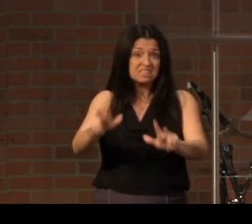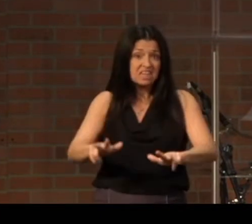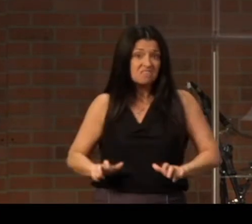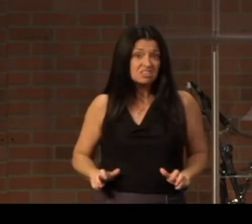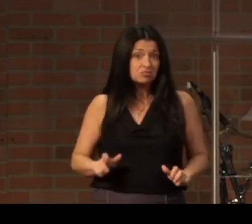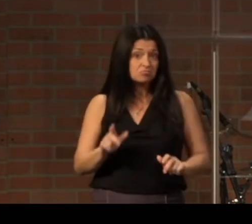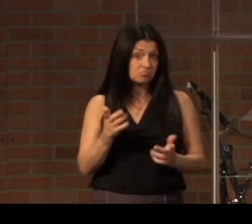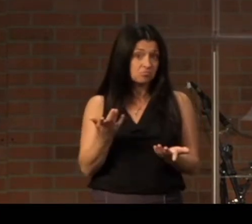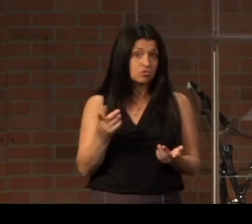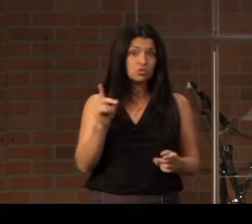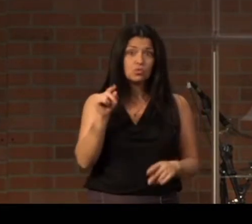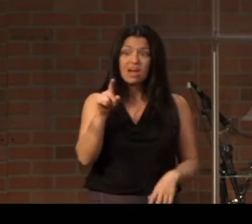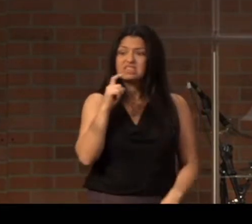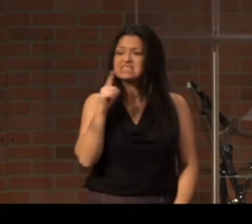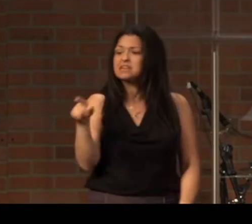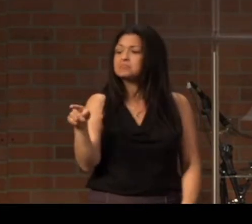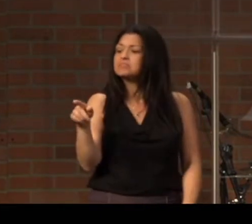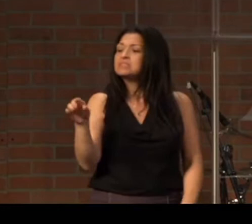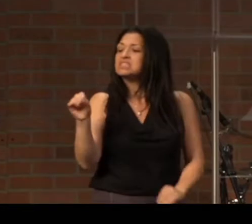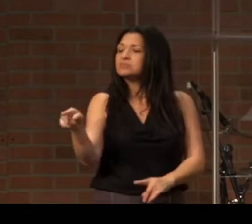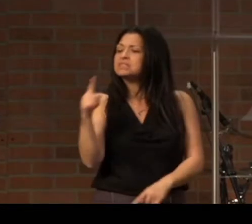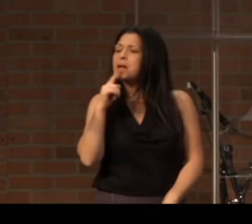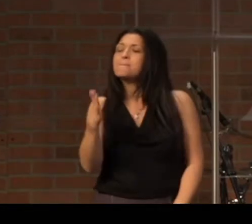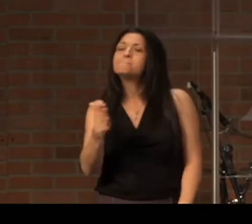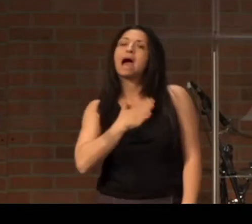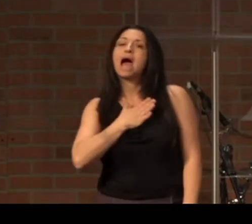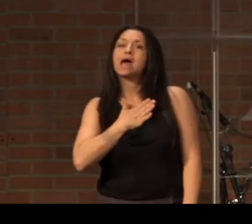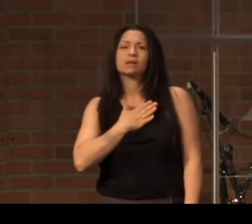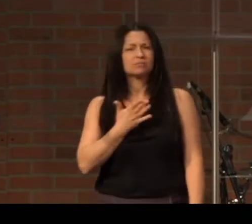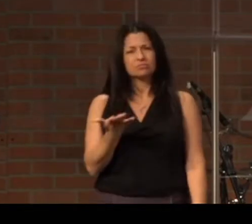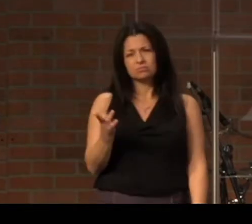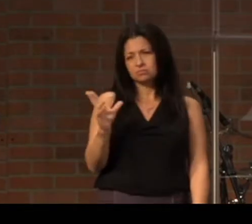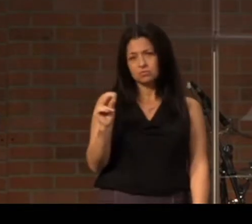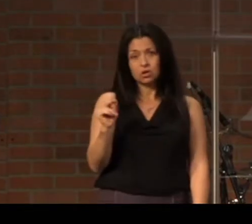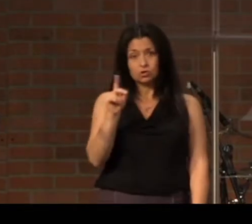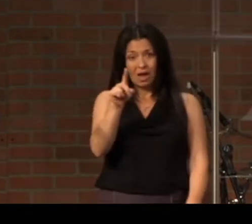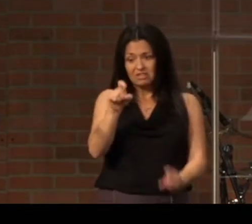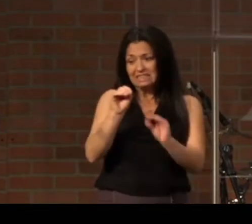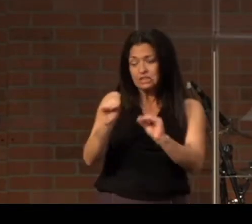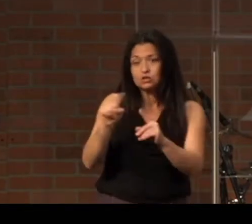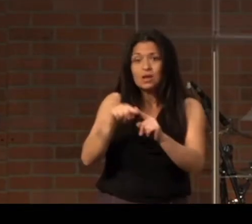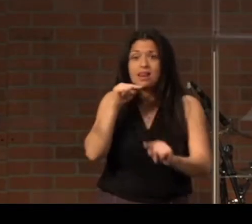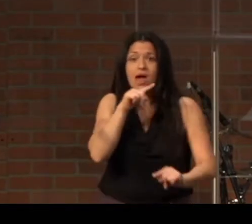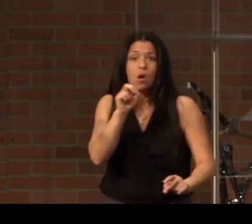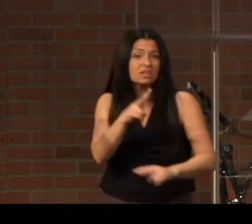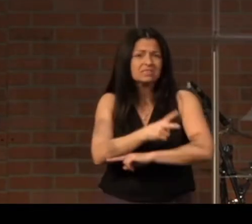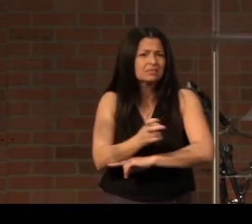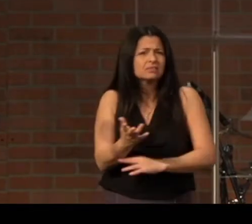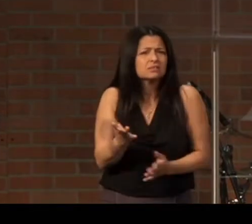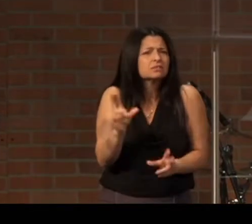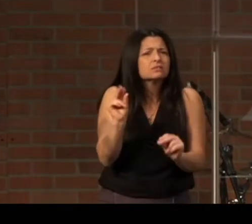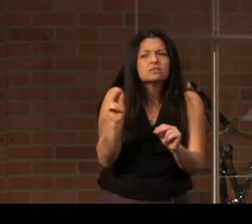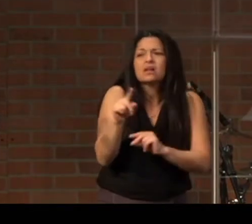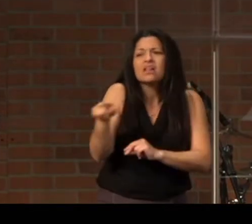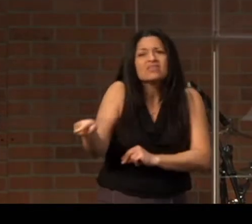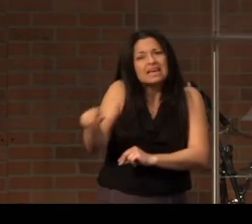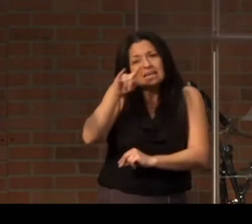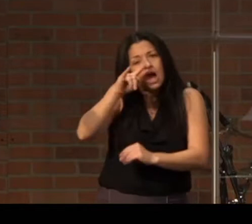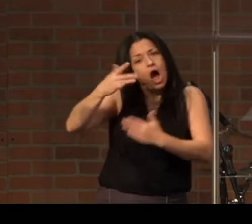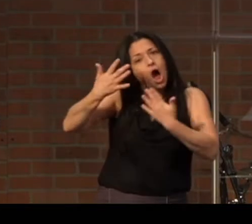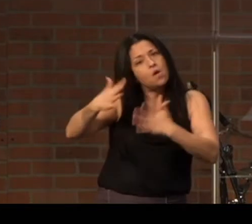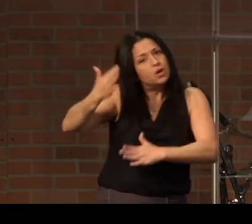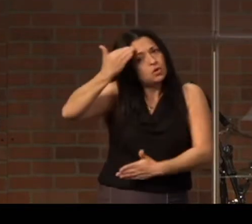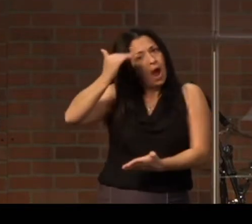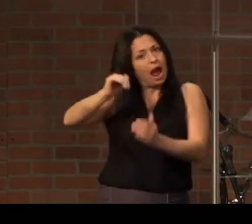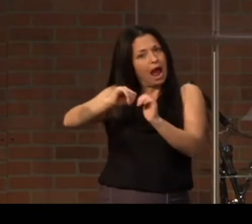ever have to teach them to say, mine? Did you ever have to teach them to lie or steal? They knew